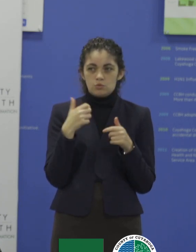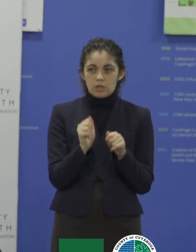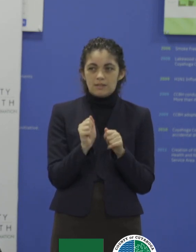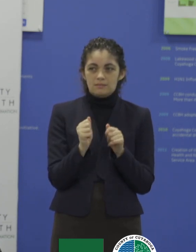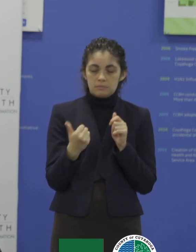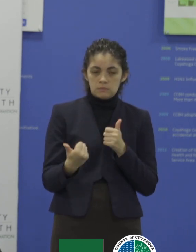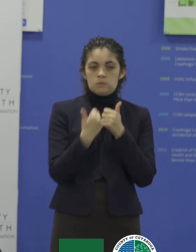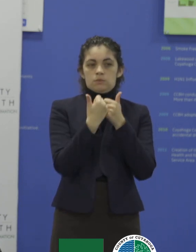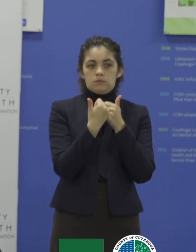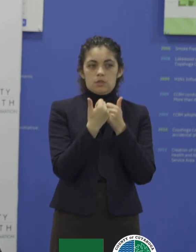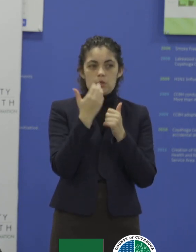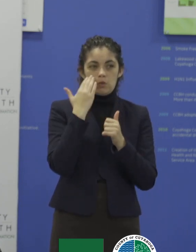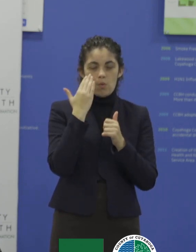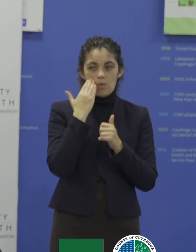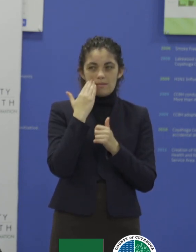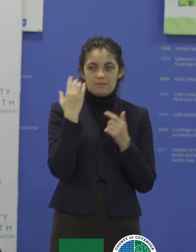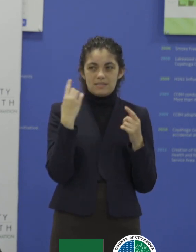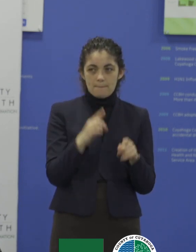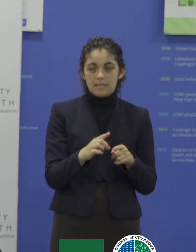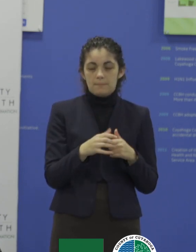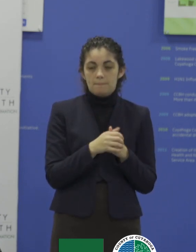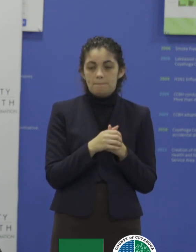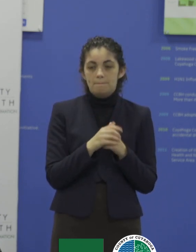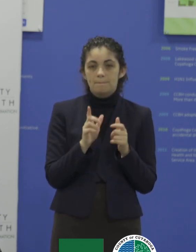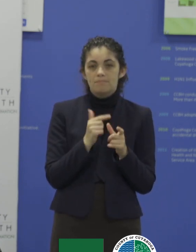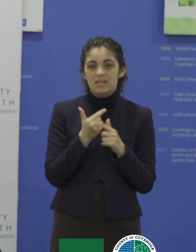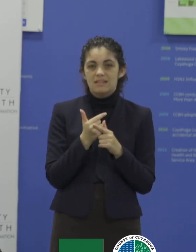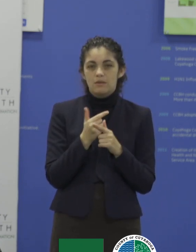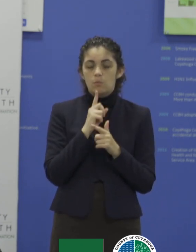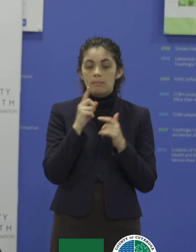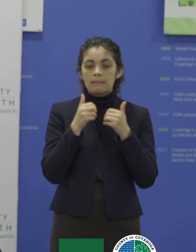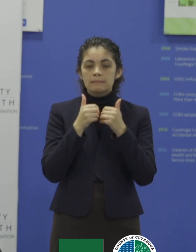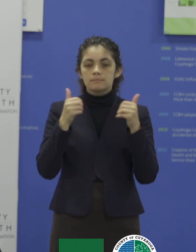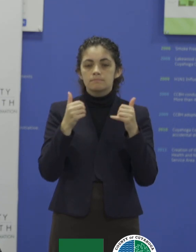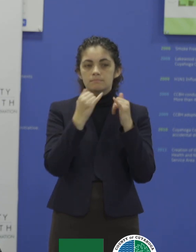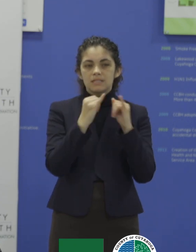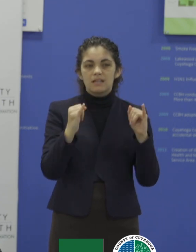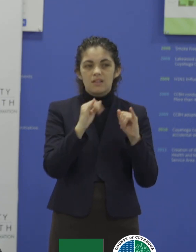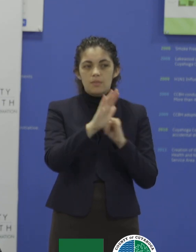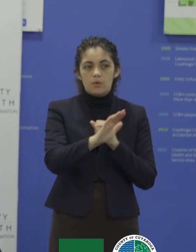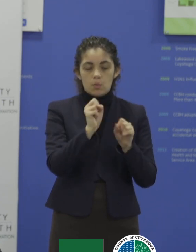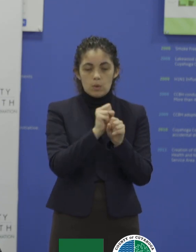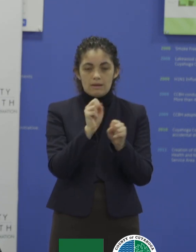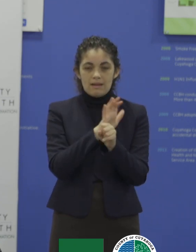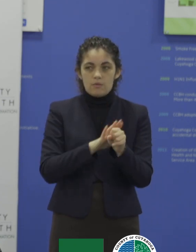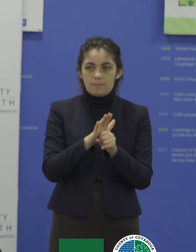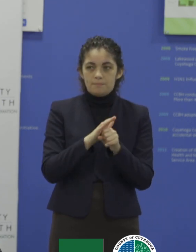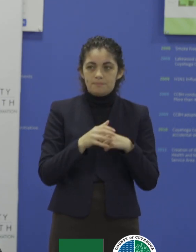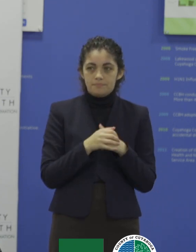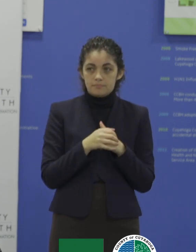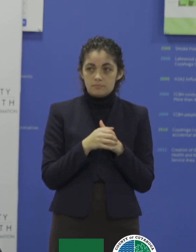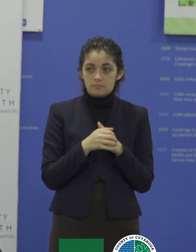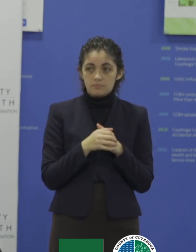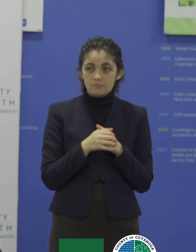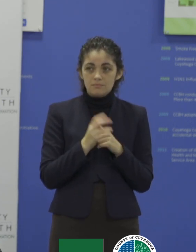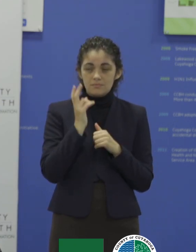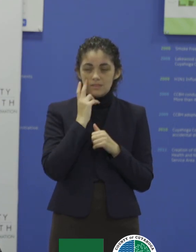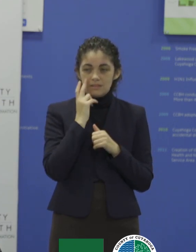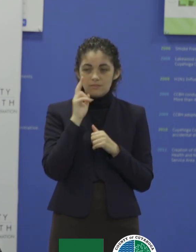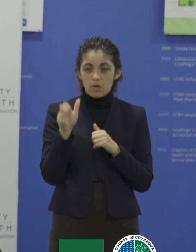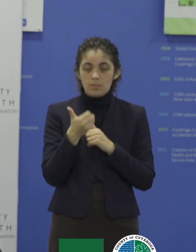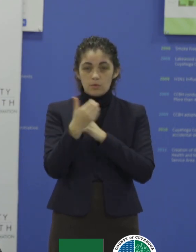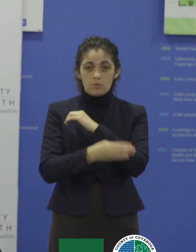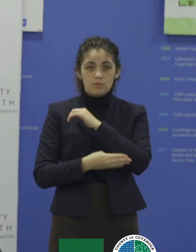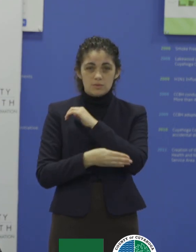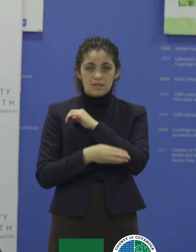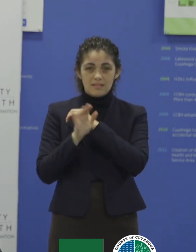be aggressive about identifying them and then getting them isolated outside of their work environment. And we've seen out of other